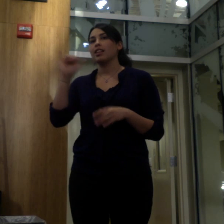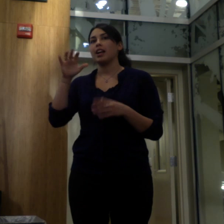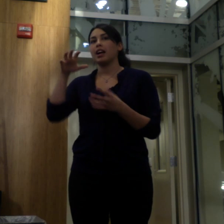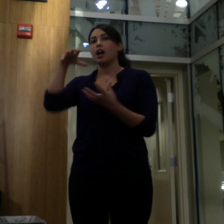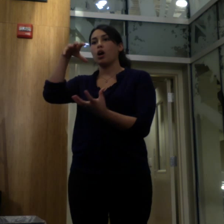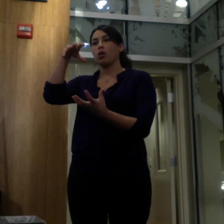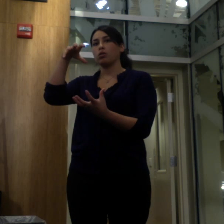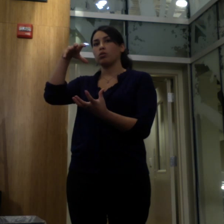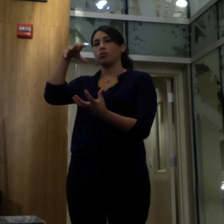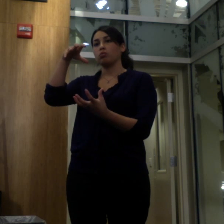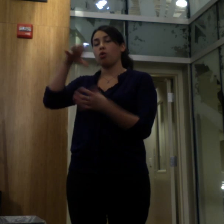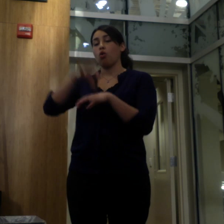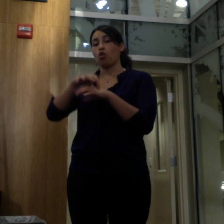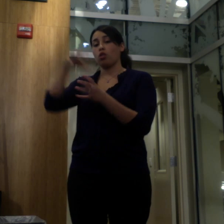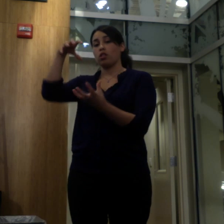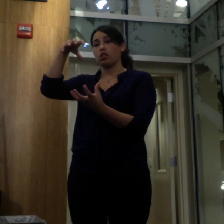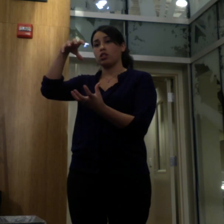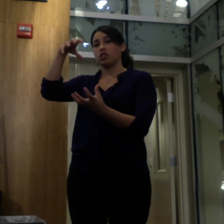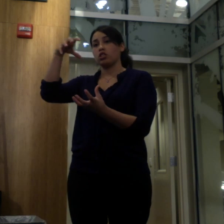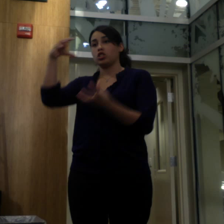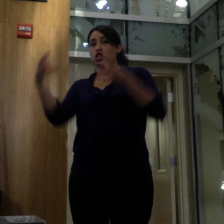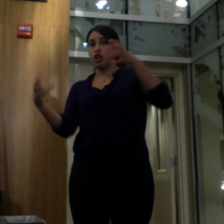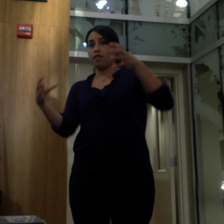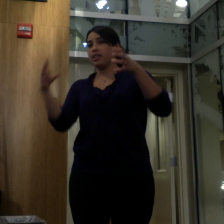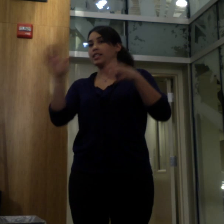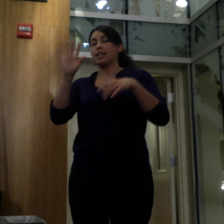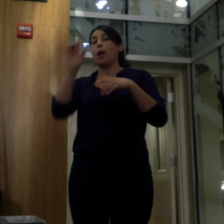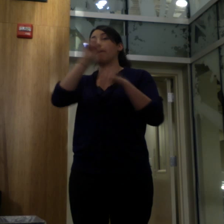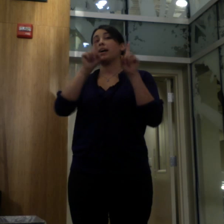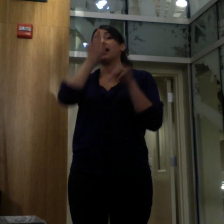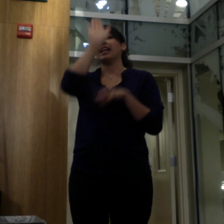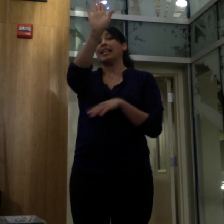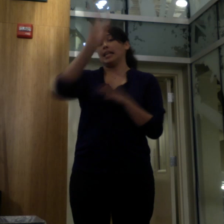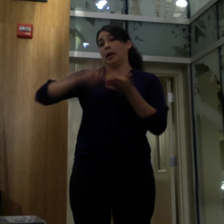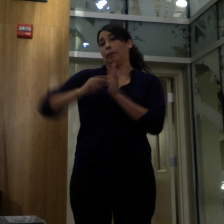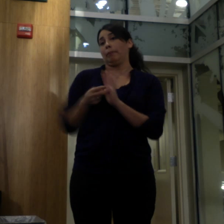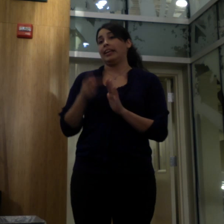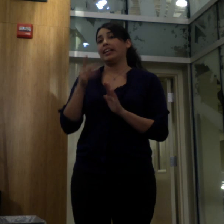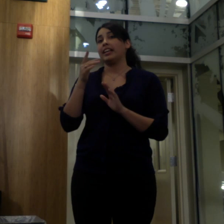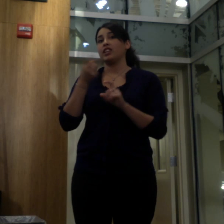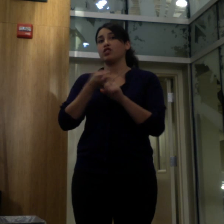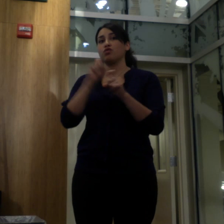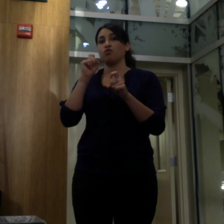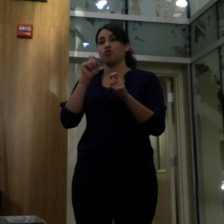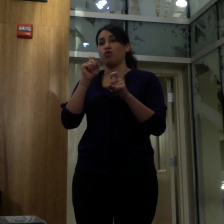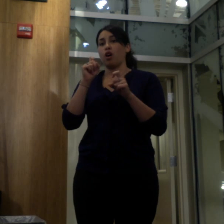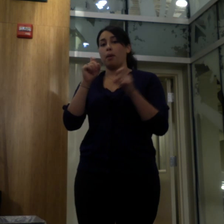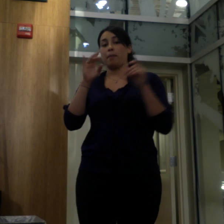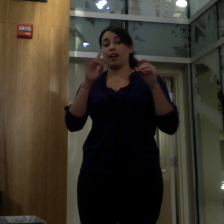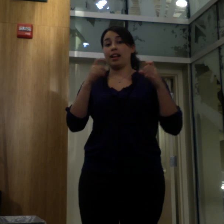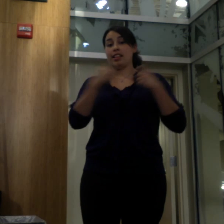Actually, it'd be pulse from a nuclear explosion, and it'll fry anything in the transistor. Okay.